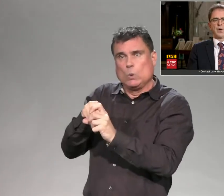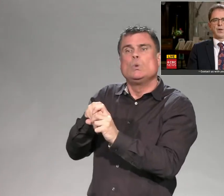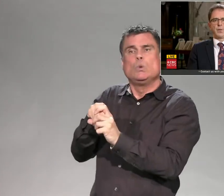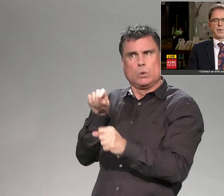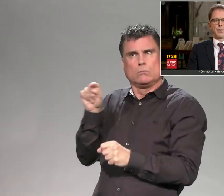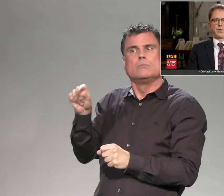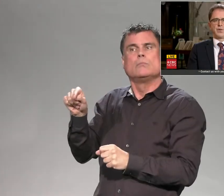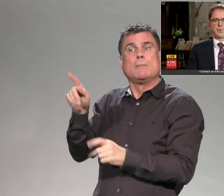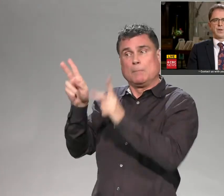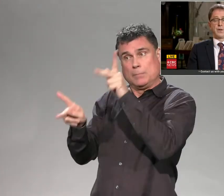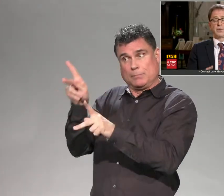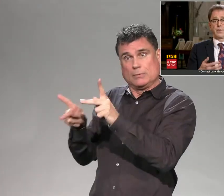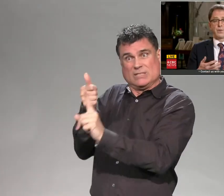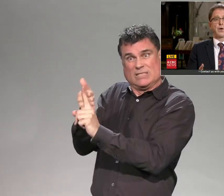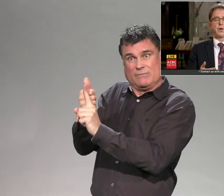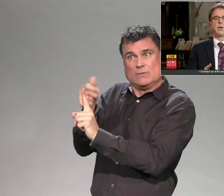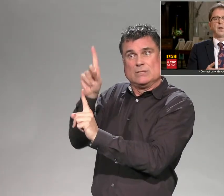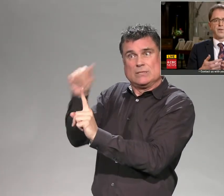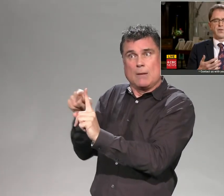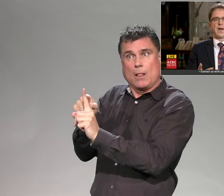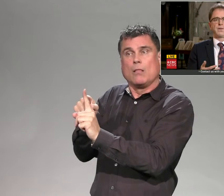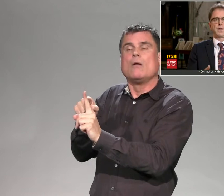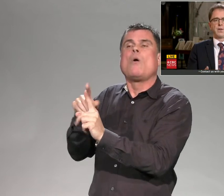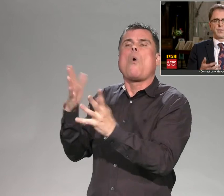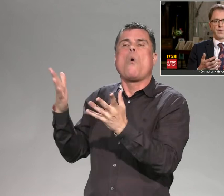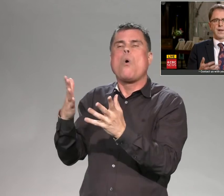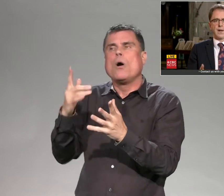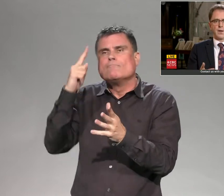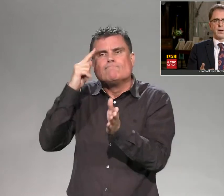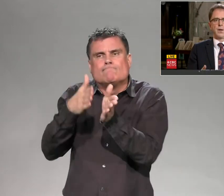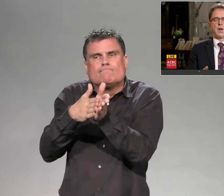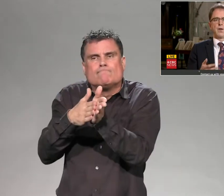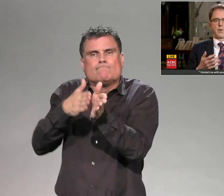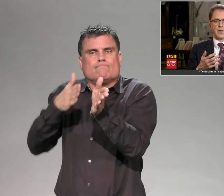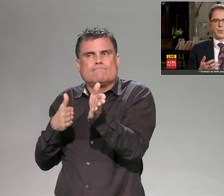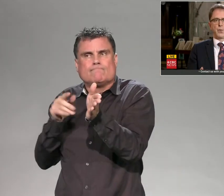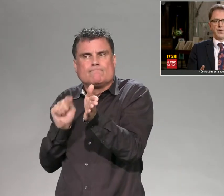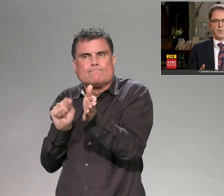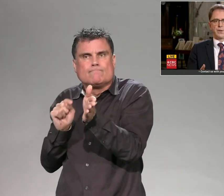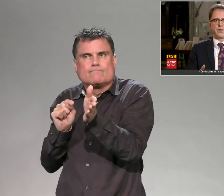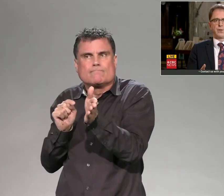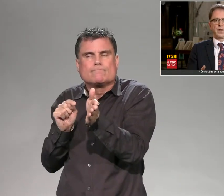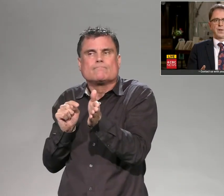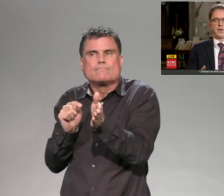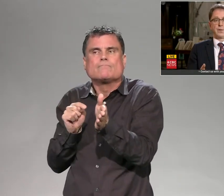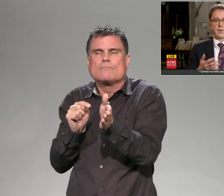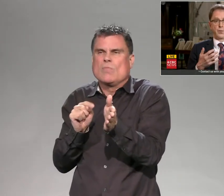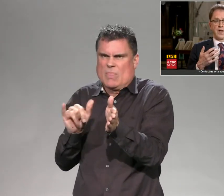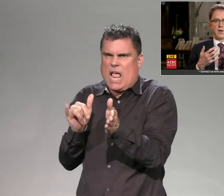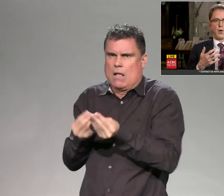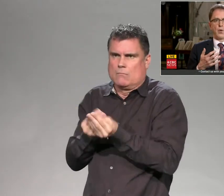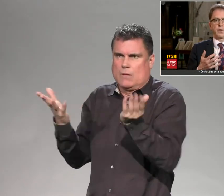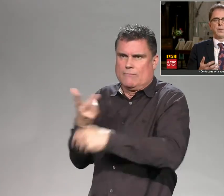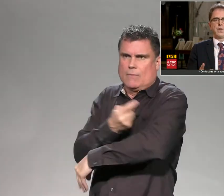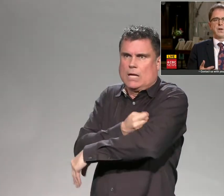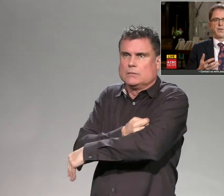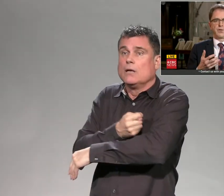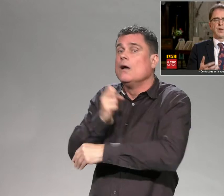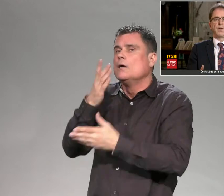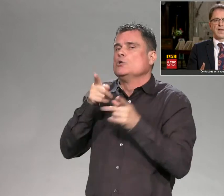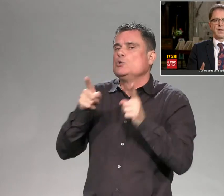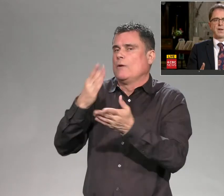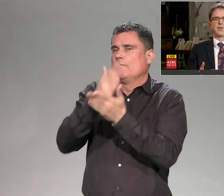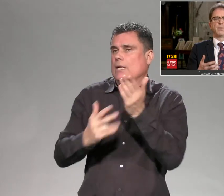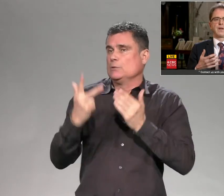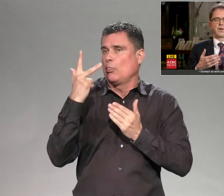giving priority with people with disabilities, and we've heard lots of advocates like Aaron for people with disabilities, because we have a whole community